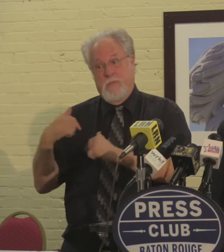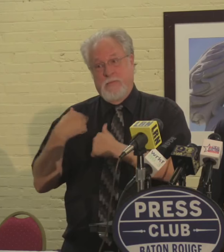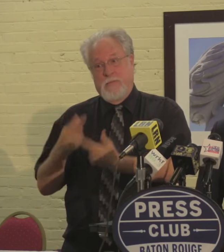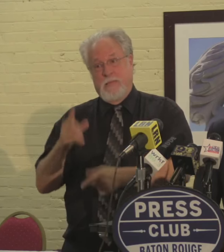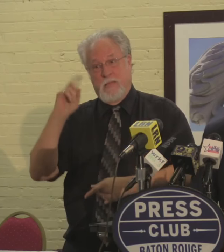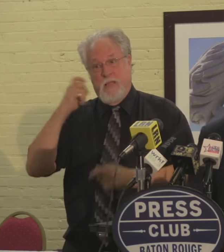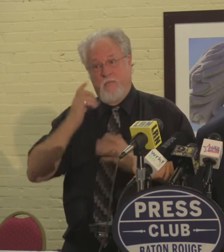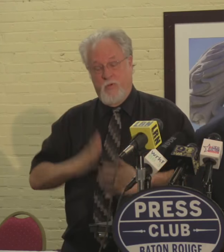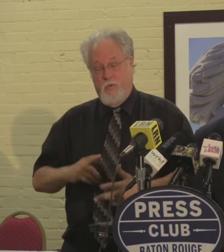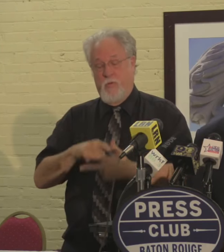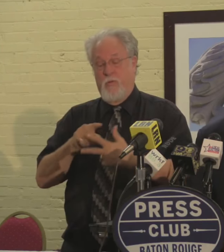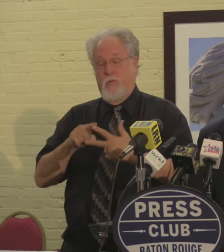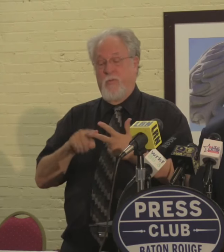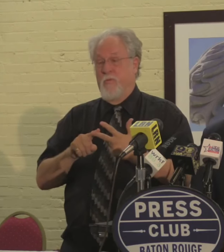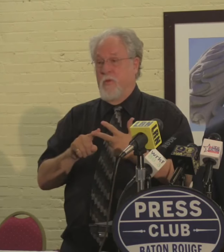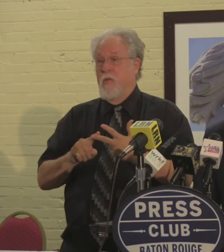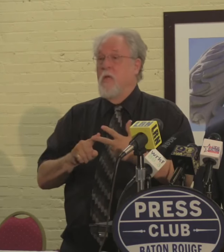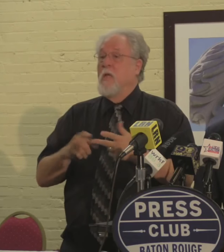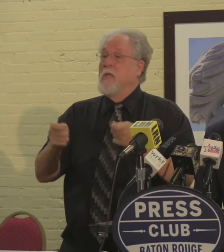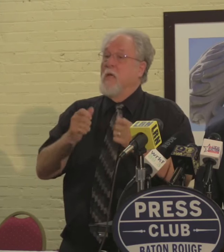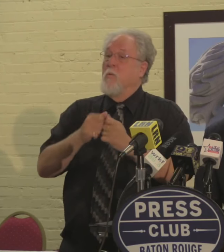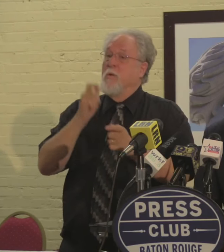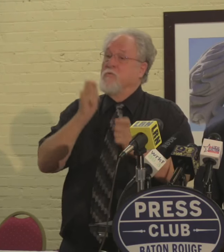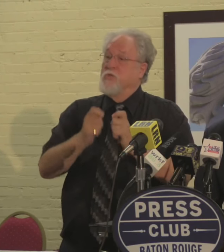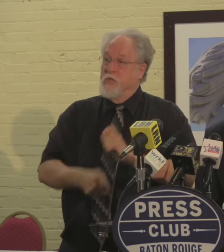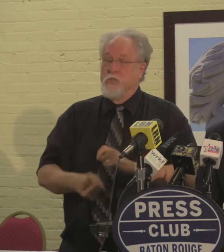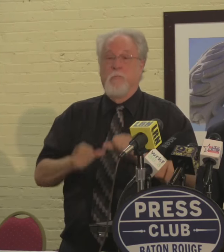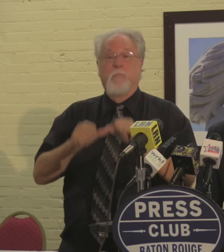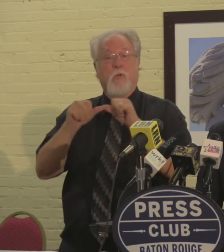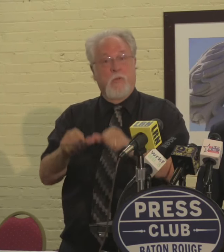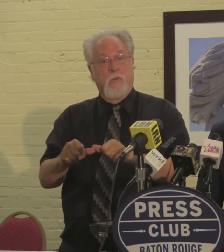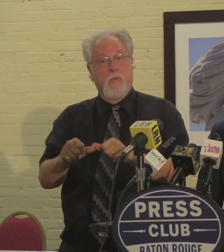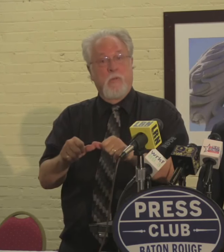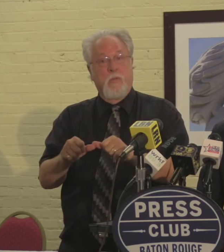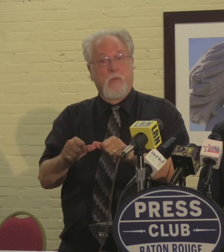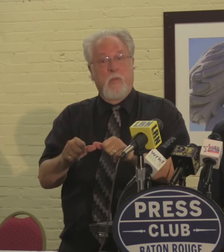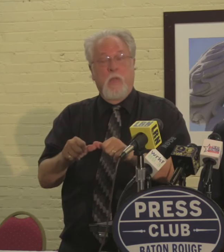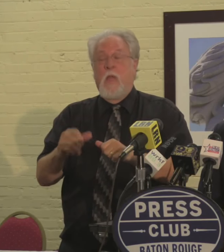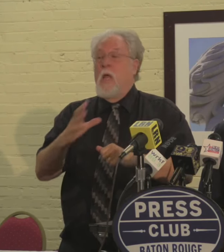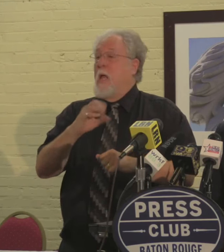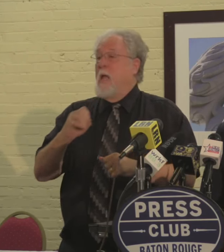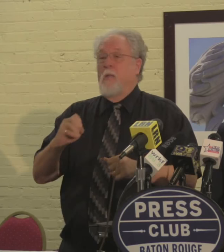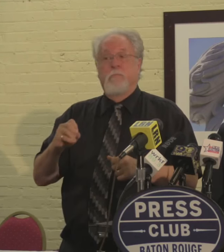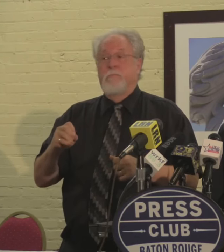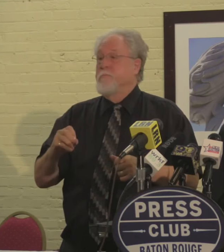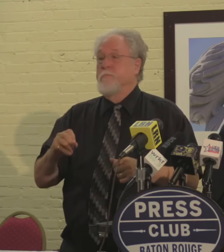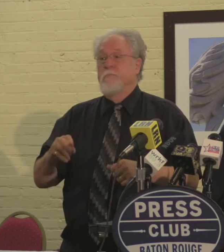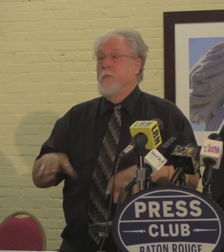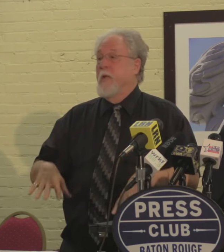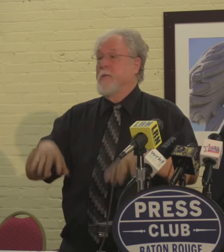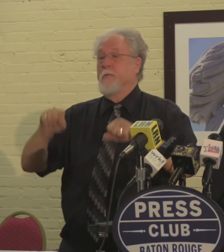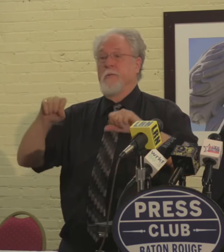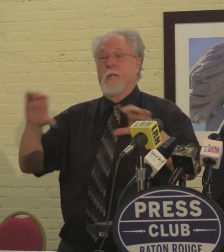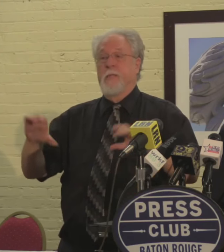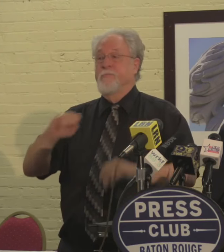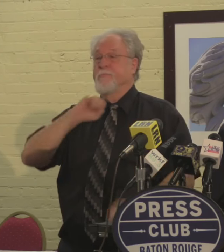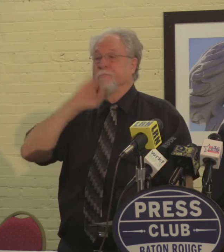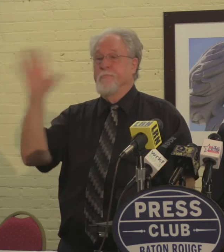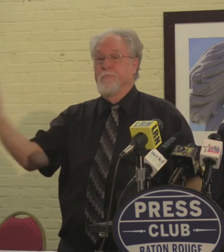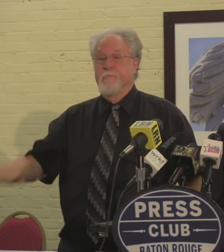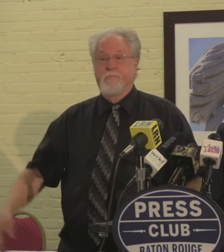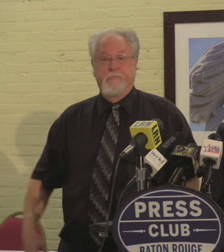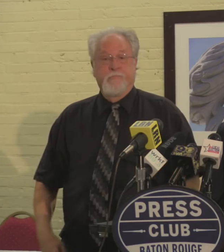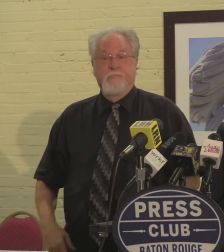And in 3 of those, we dealt with changes that would have been permanent. And they have not taken action in any of those 6